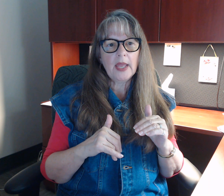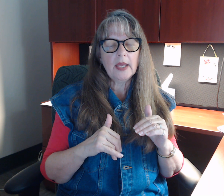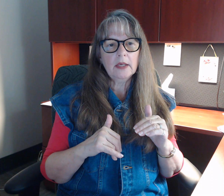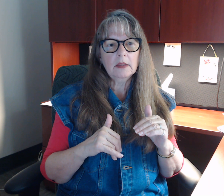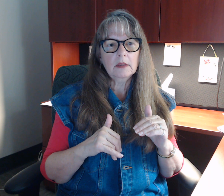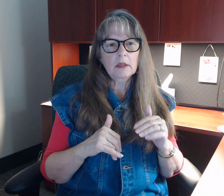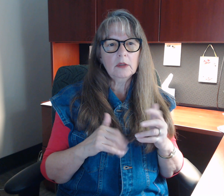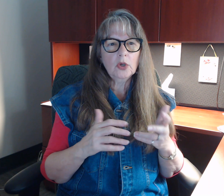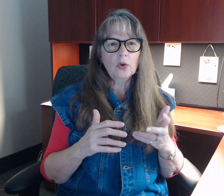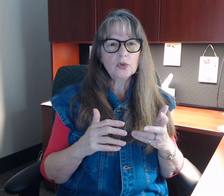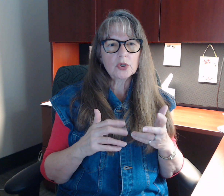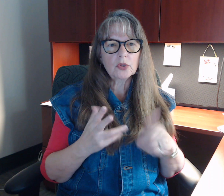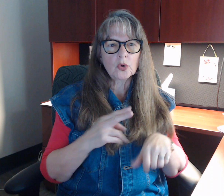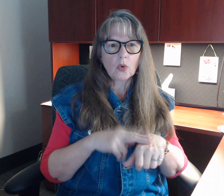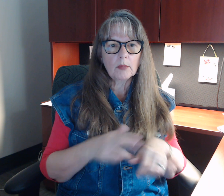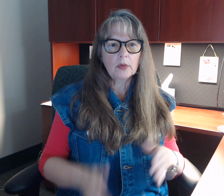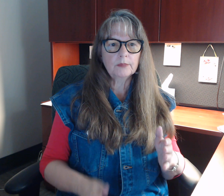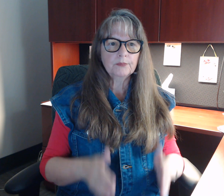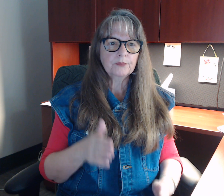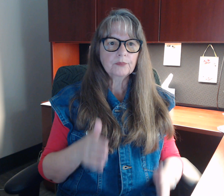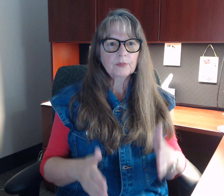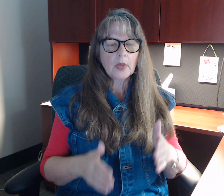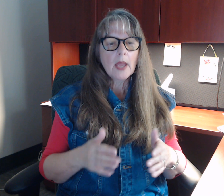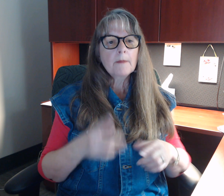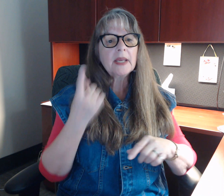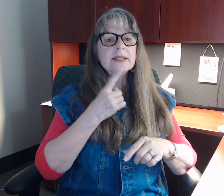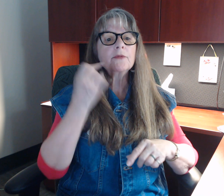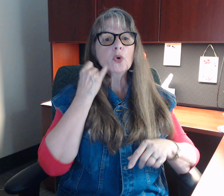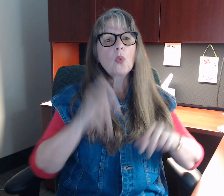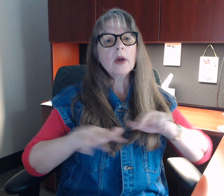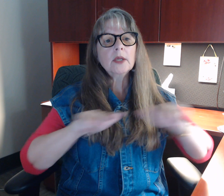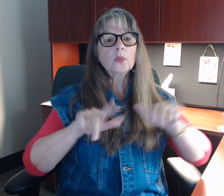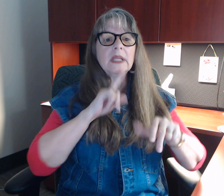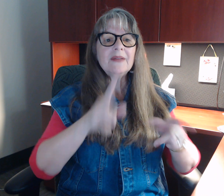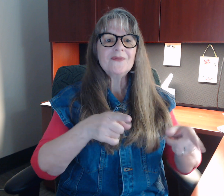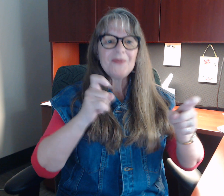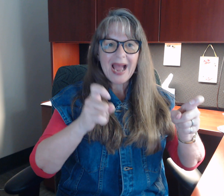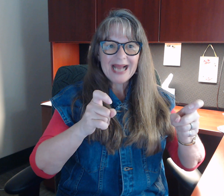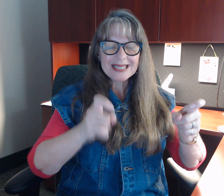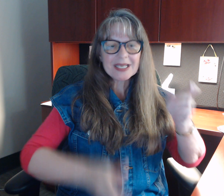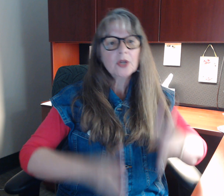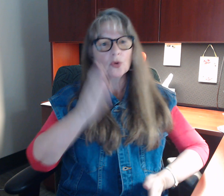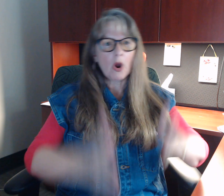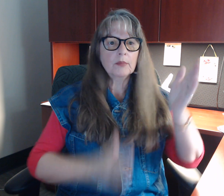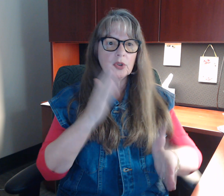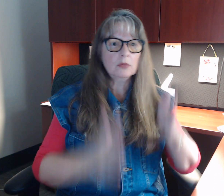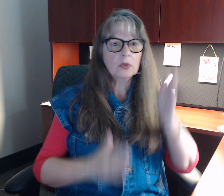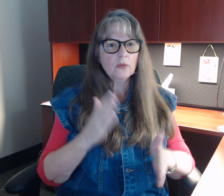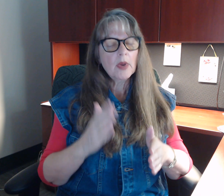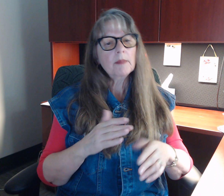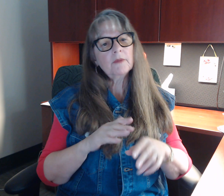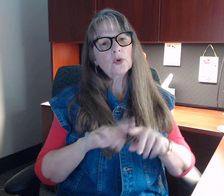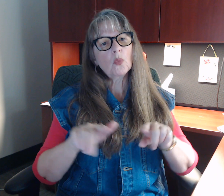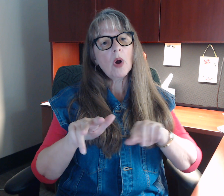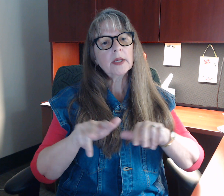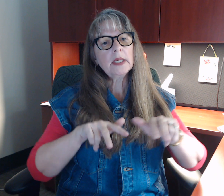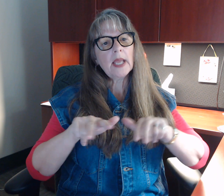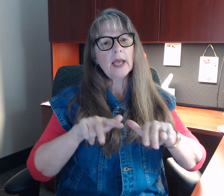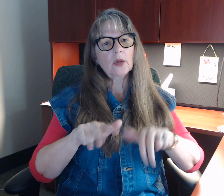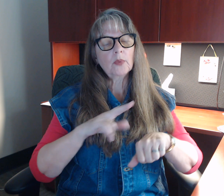than, just the normal. Because if you're walking really fast, your arms do move. But if you're walking at a